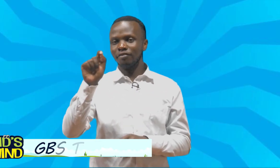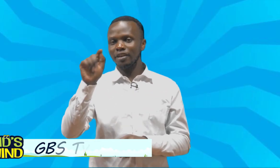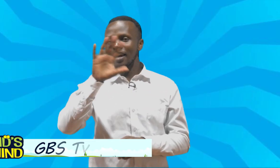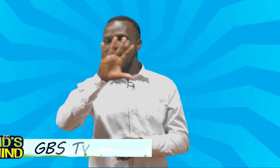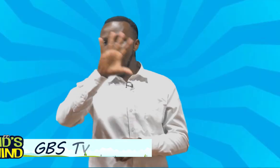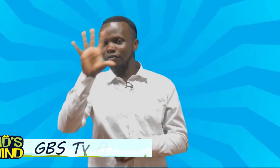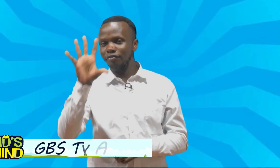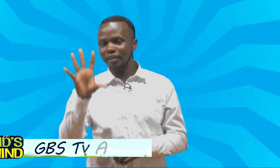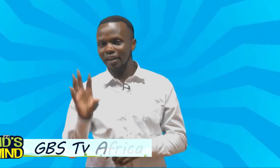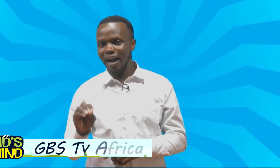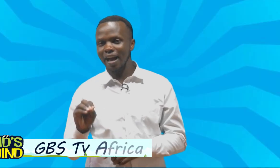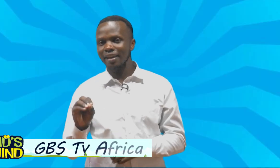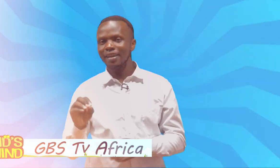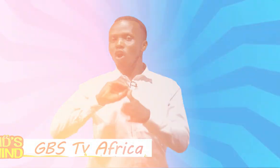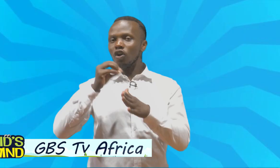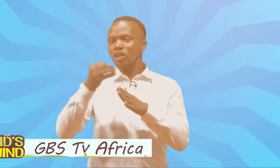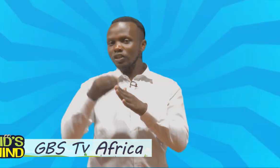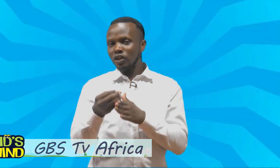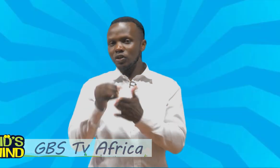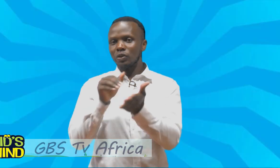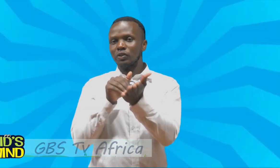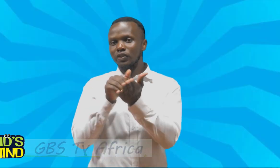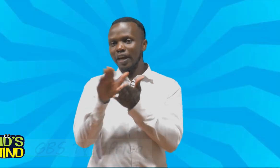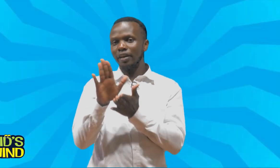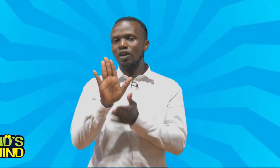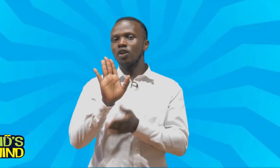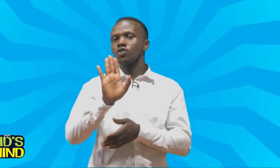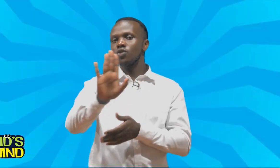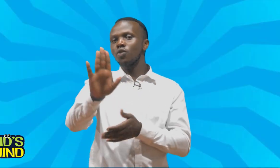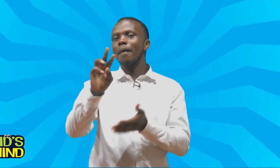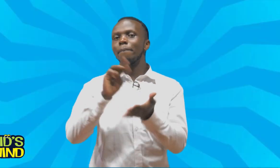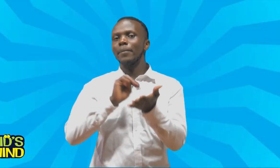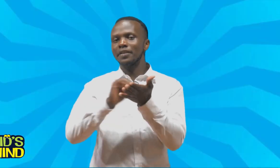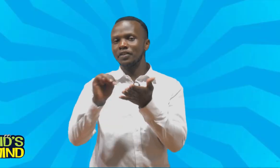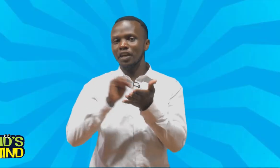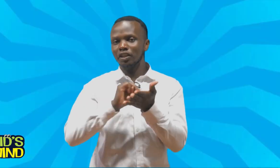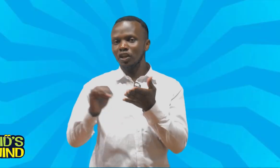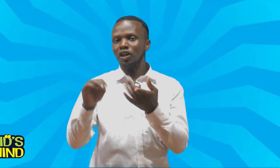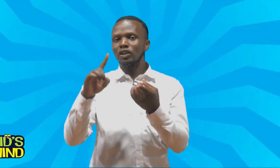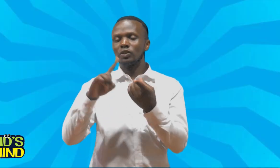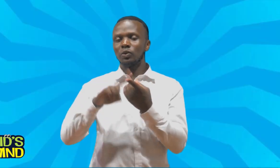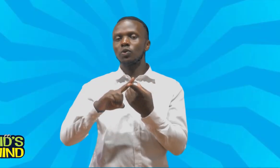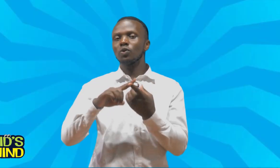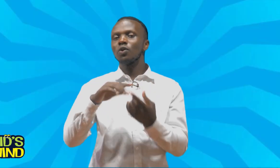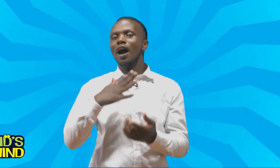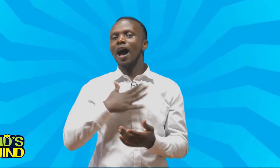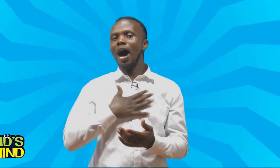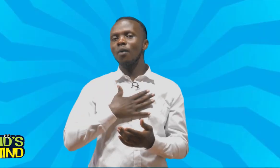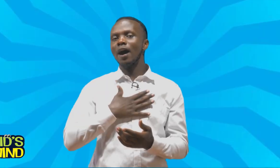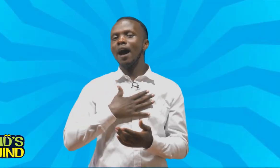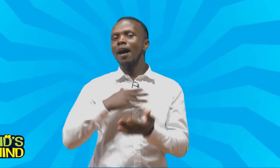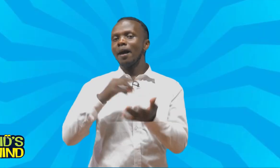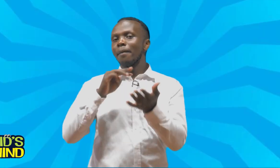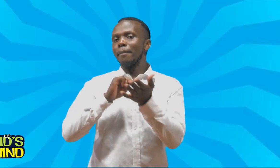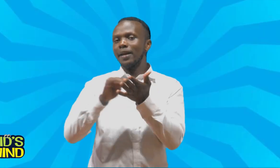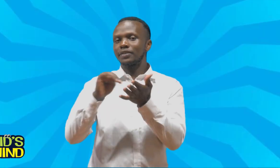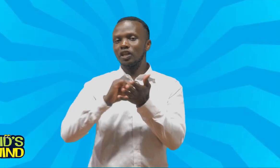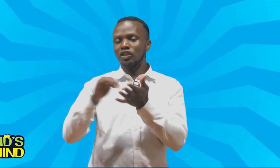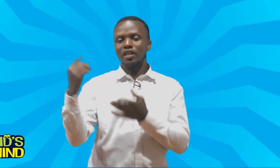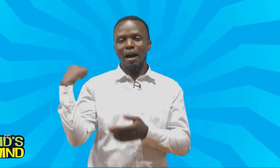TV Africa, or you send your message to our message